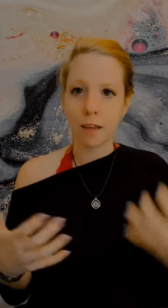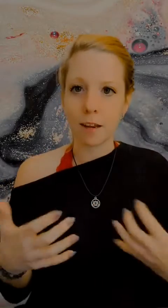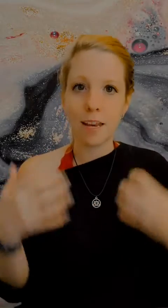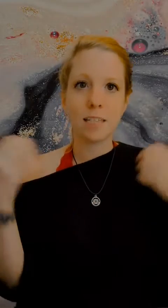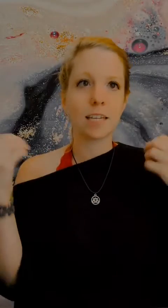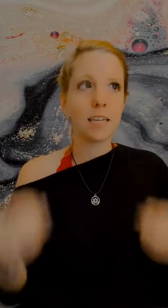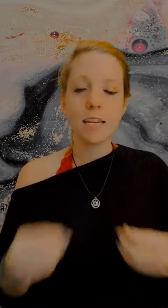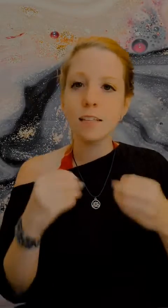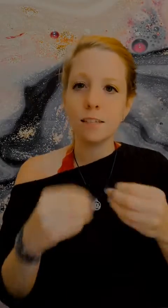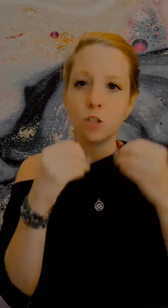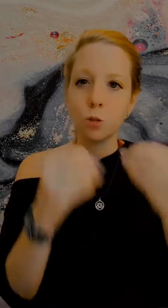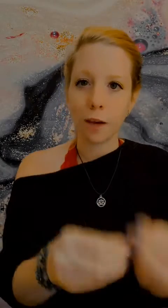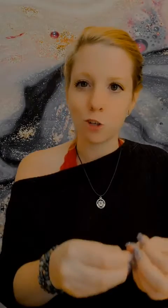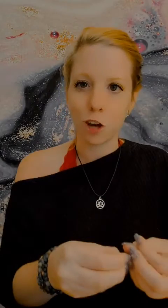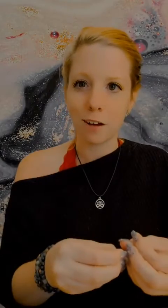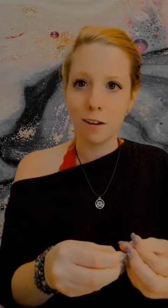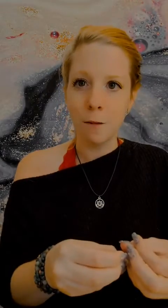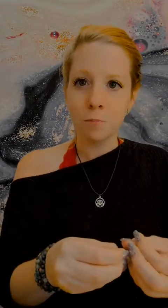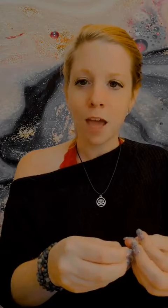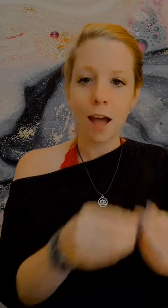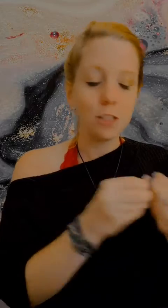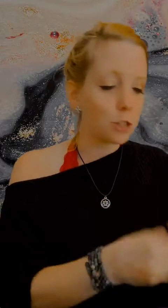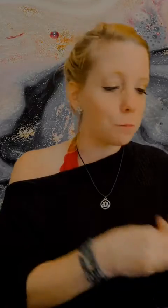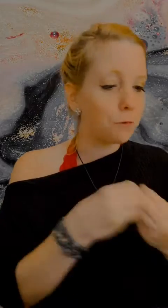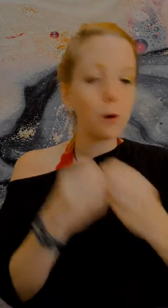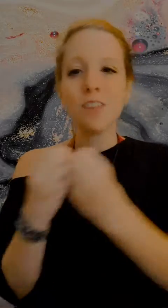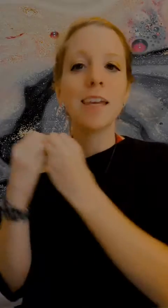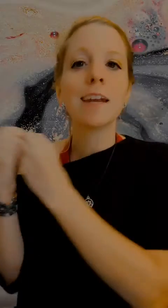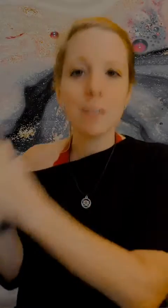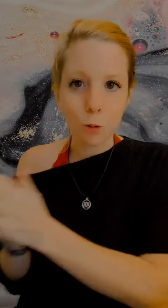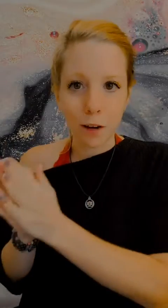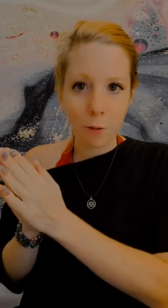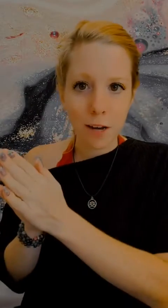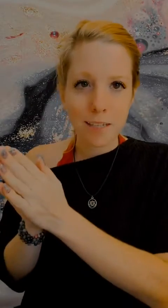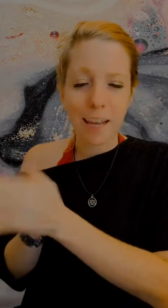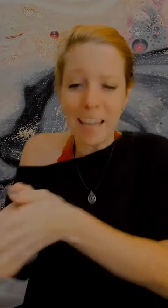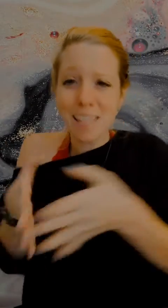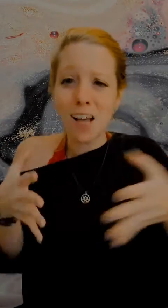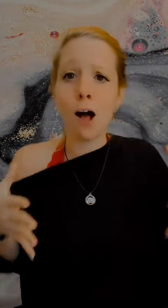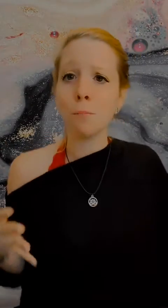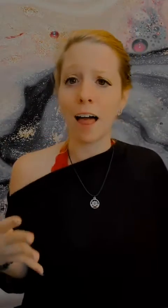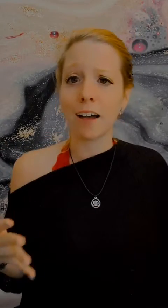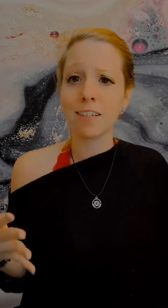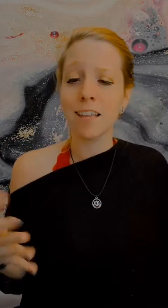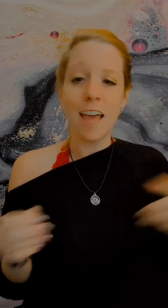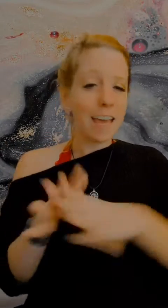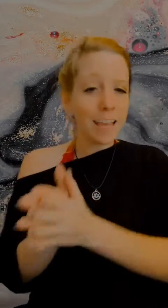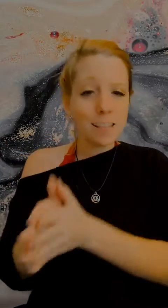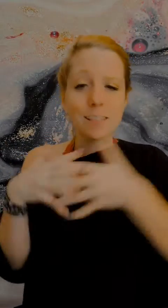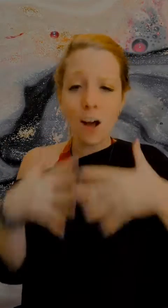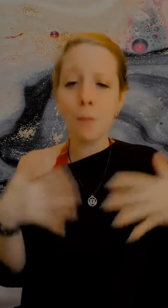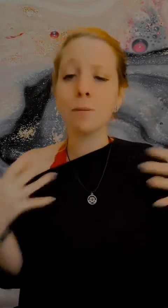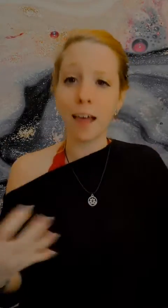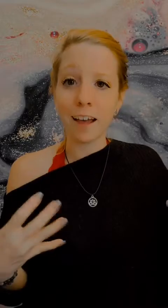It is a heated situation. And so before I even get into it, I want to say it's complex. It's